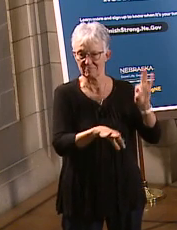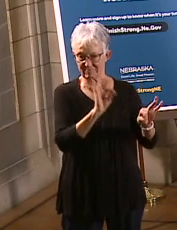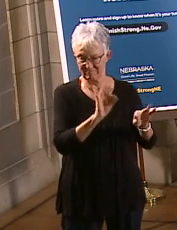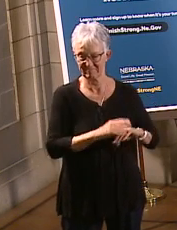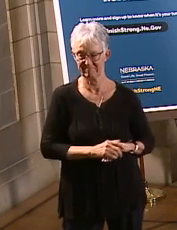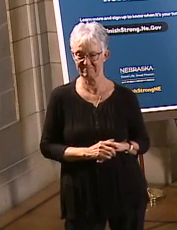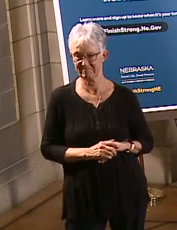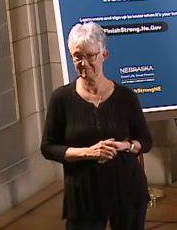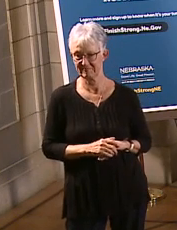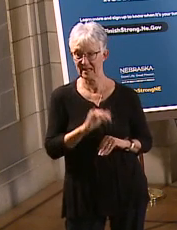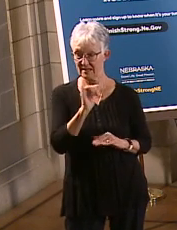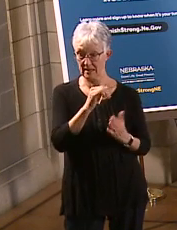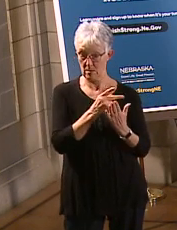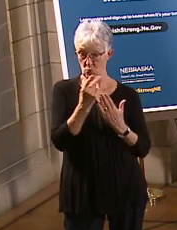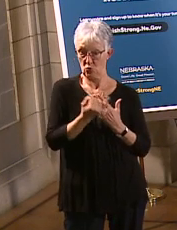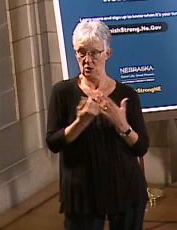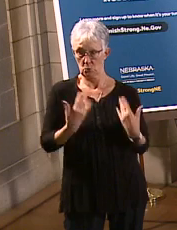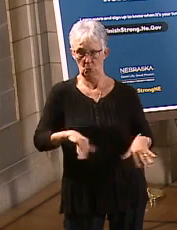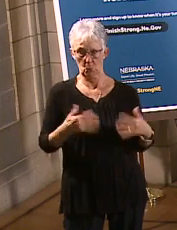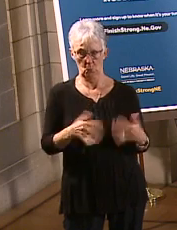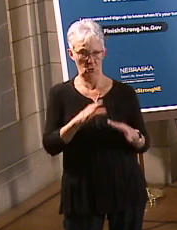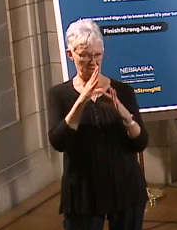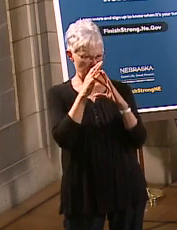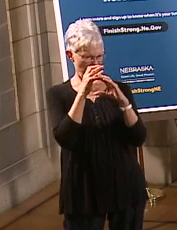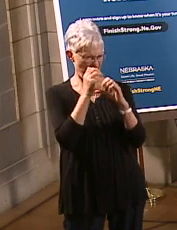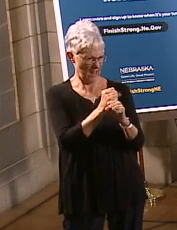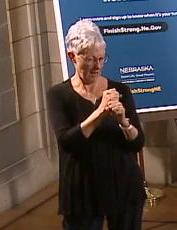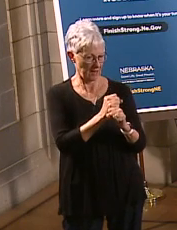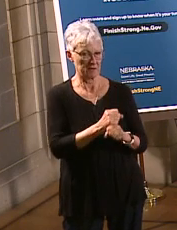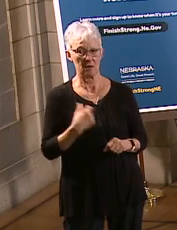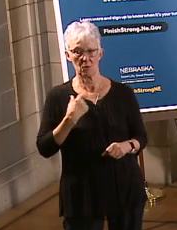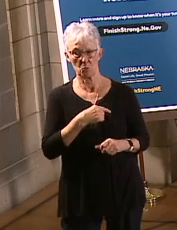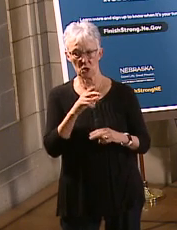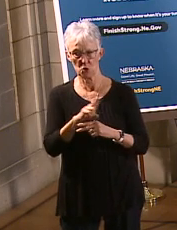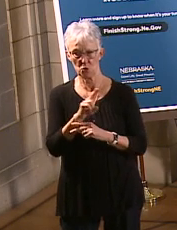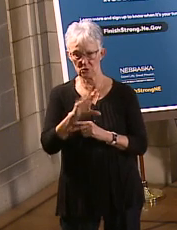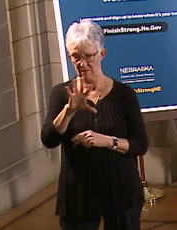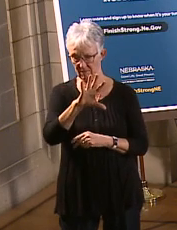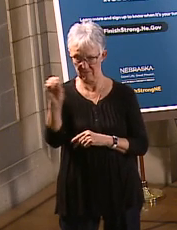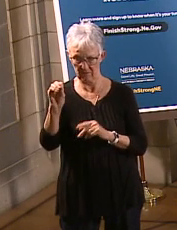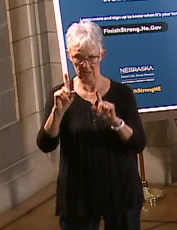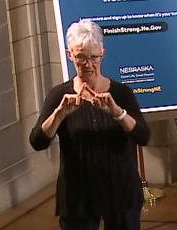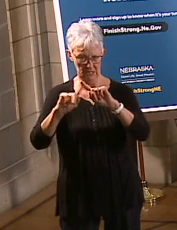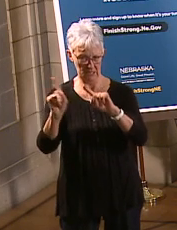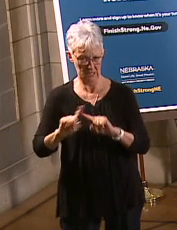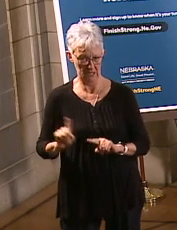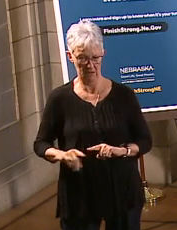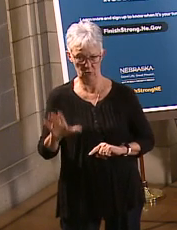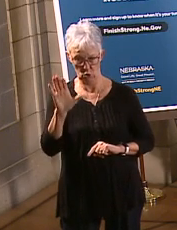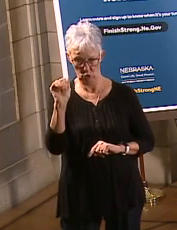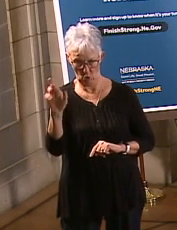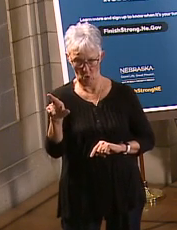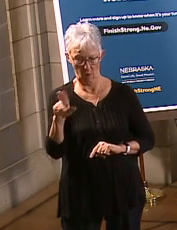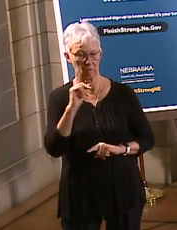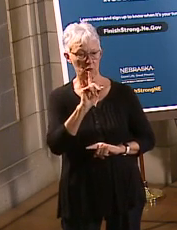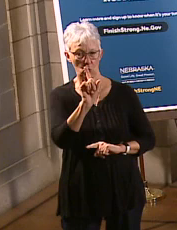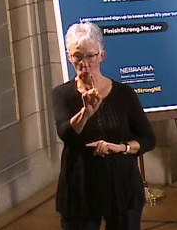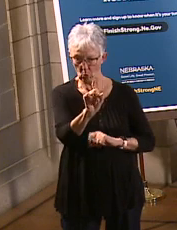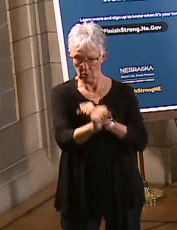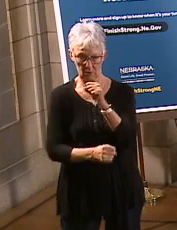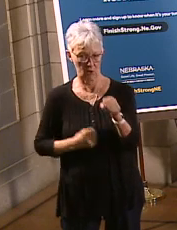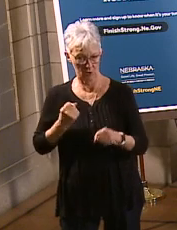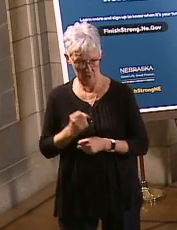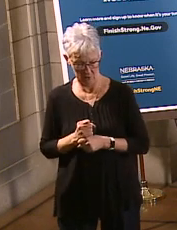Because we did a study which involved 50 different vehicles, and we did the study for over a period of 1 year. So we have the